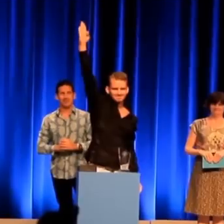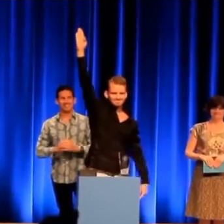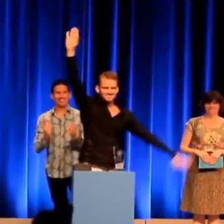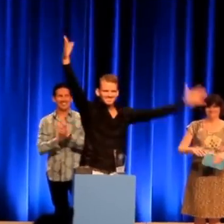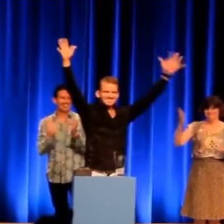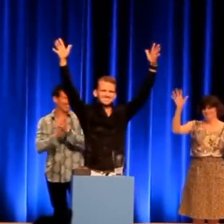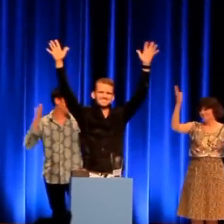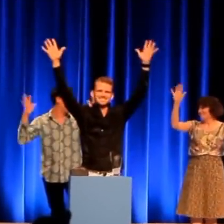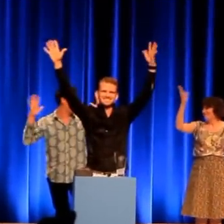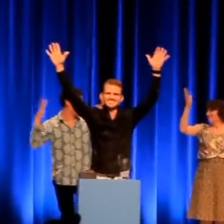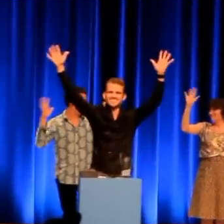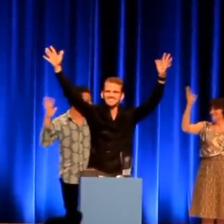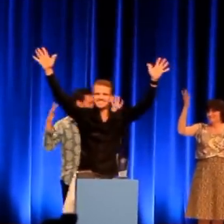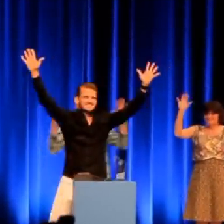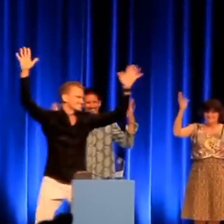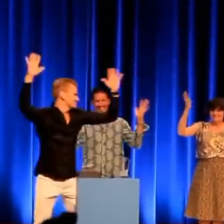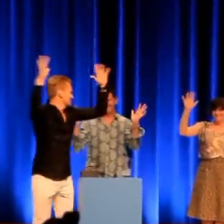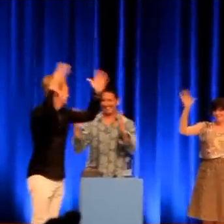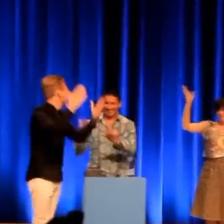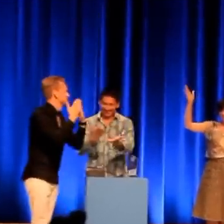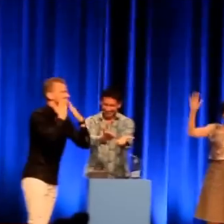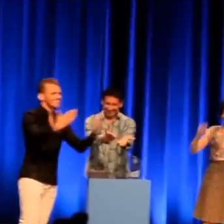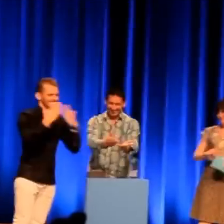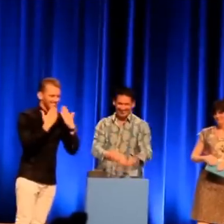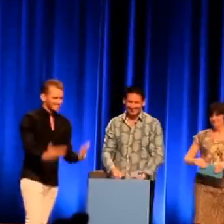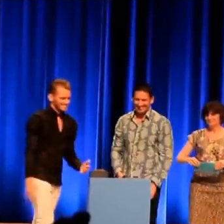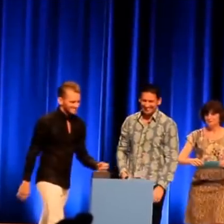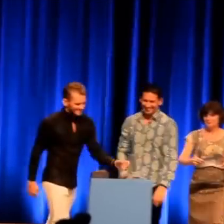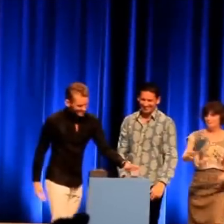won't go to, I will be there. Thank you.